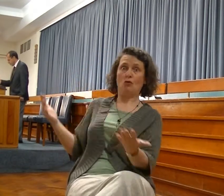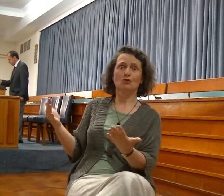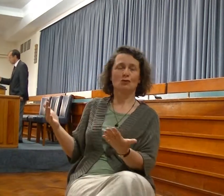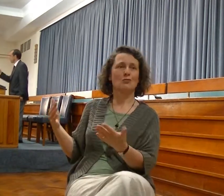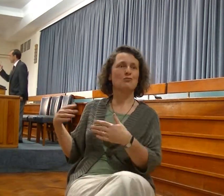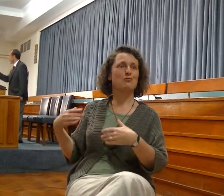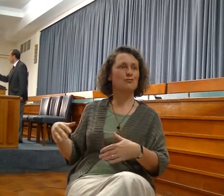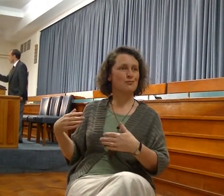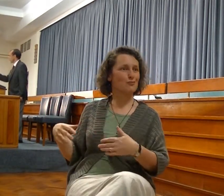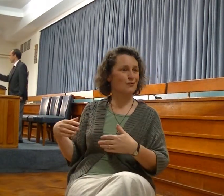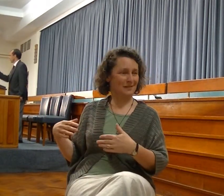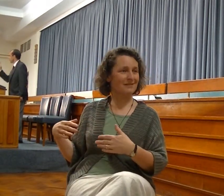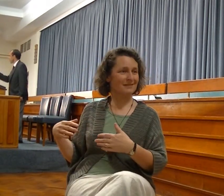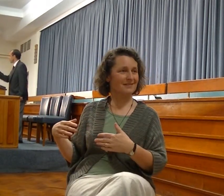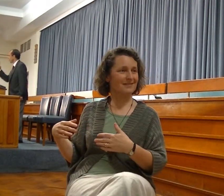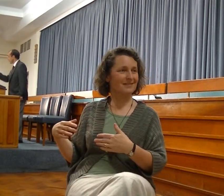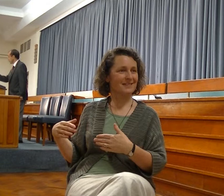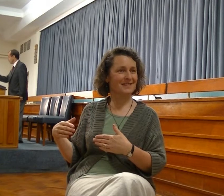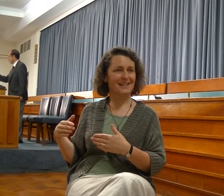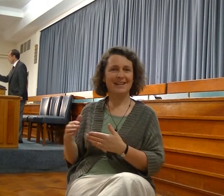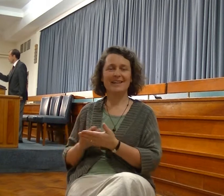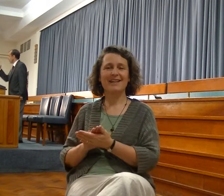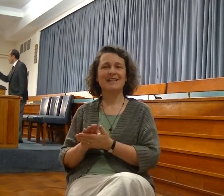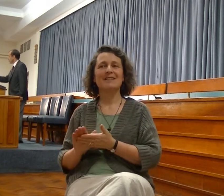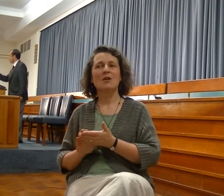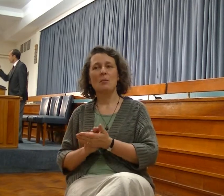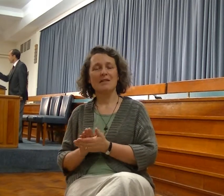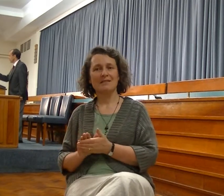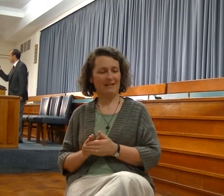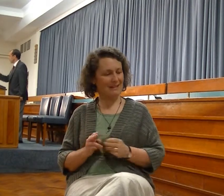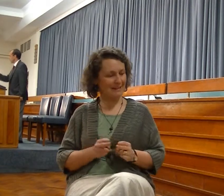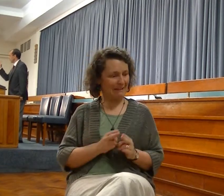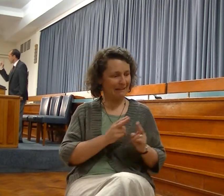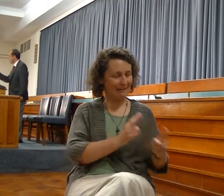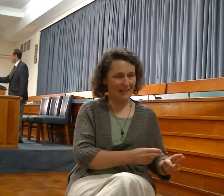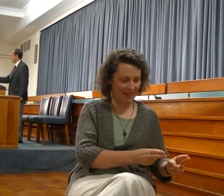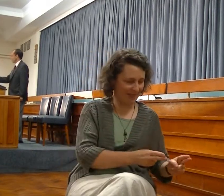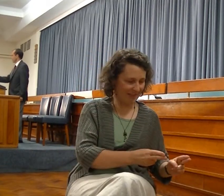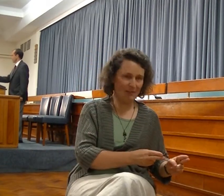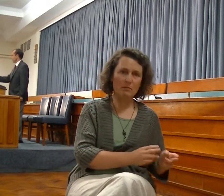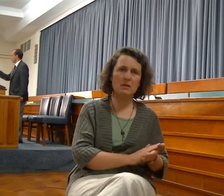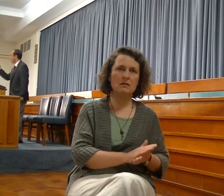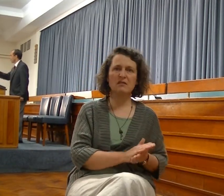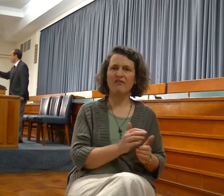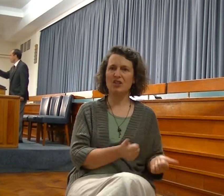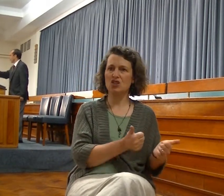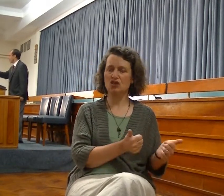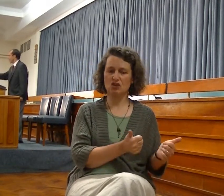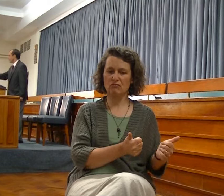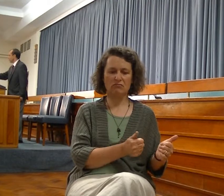destination and our destiny. Death is not a vacuum. Death is not the end of